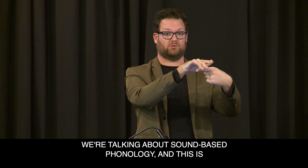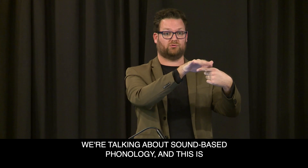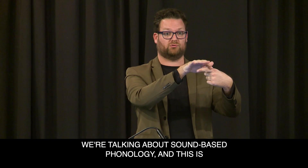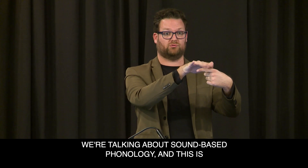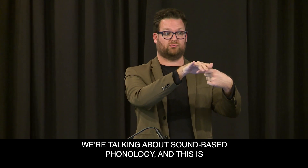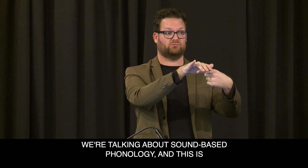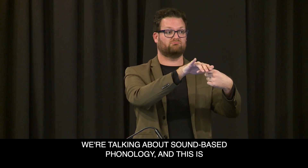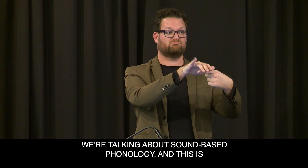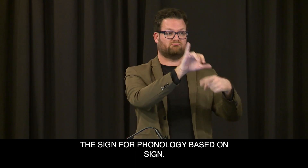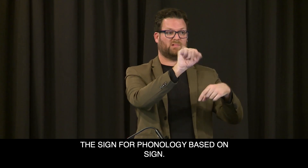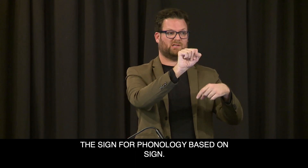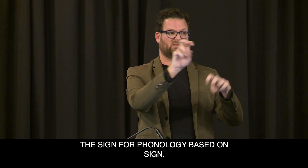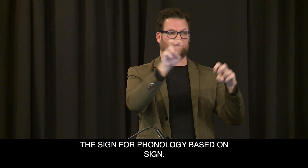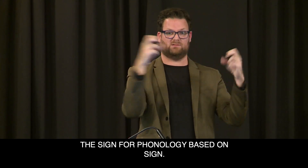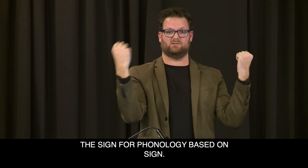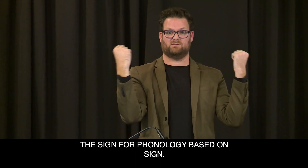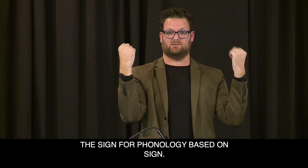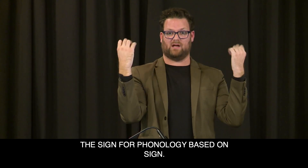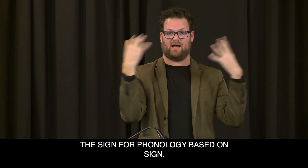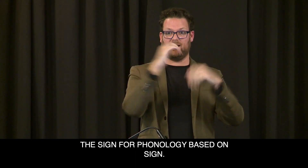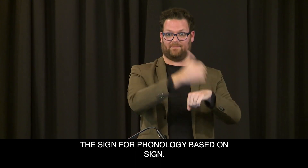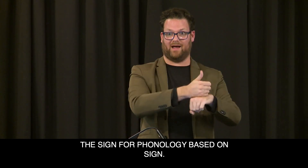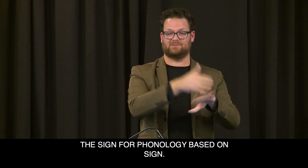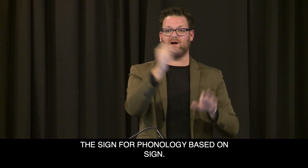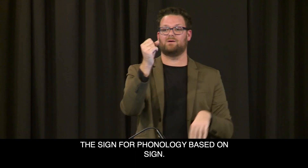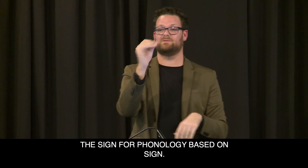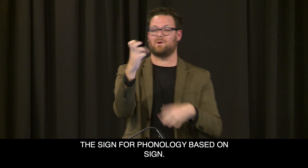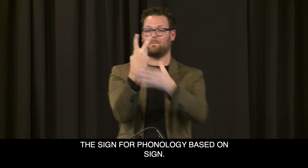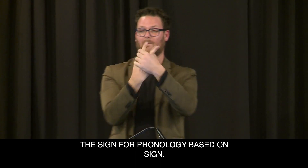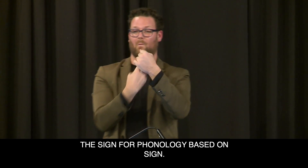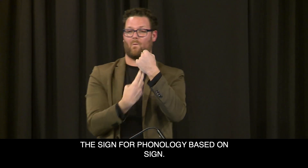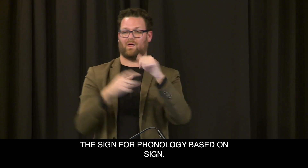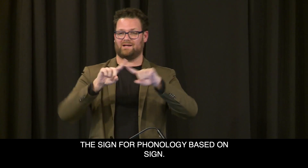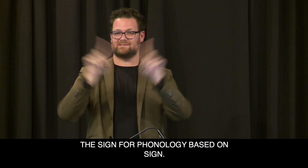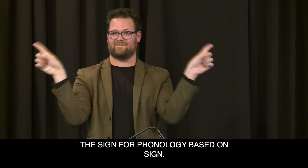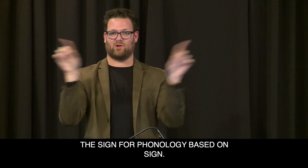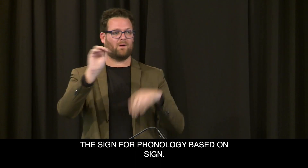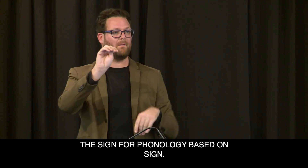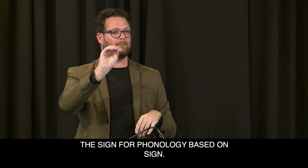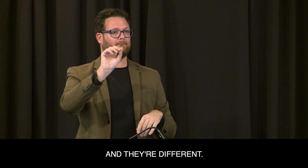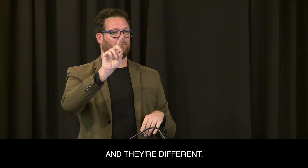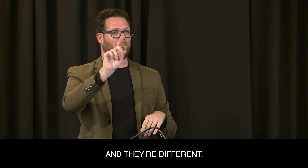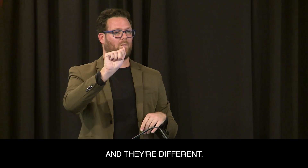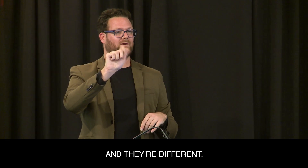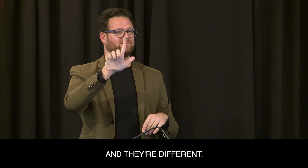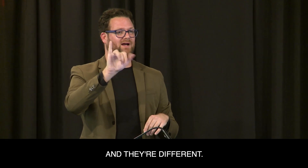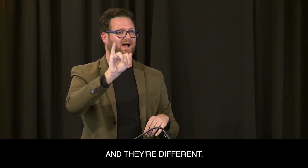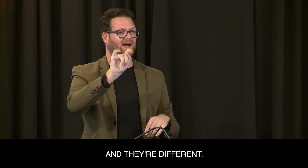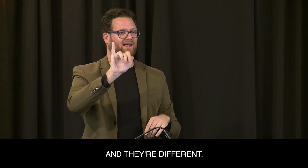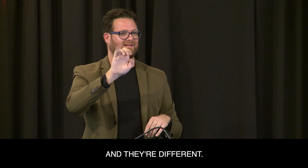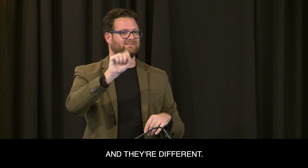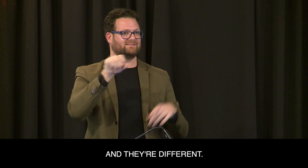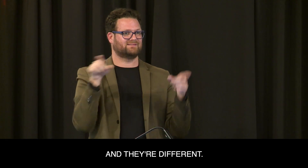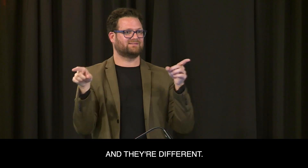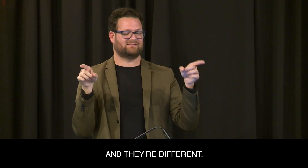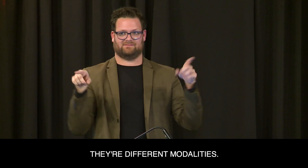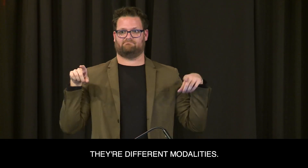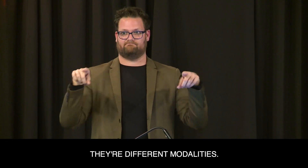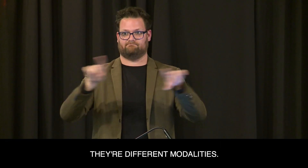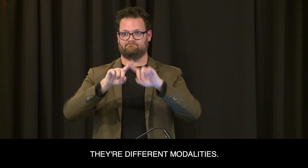phonology, and this is the sign for phonology based on sign. And they're different. They're different